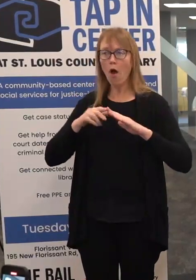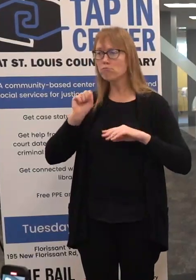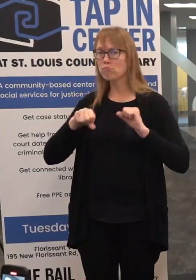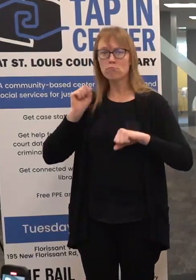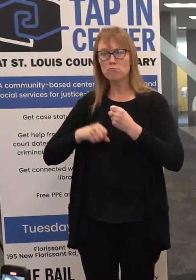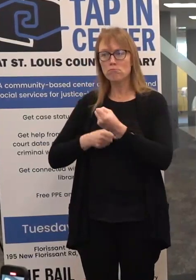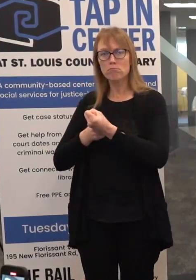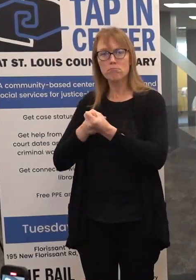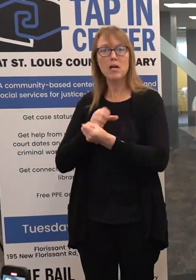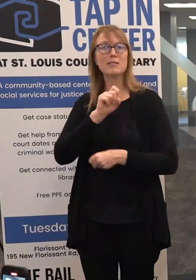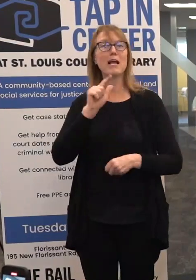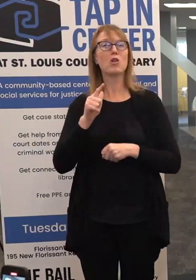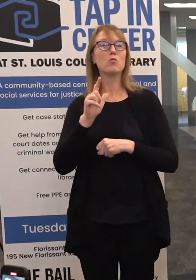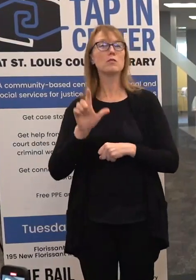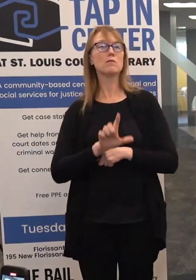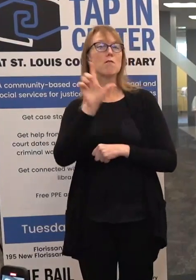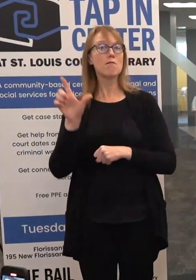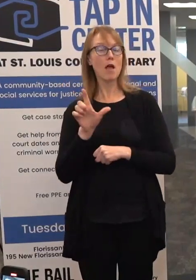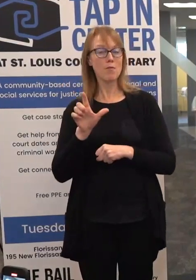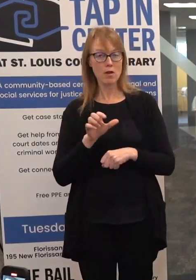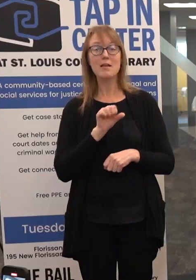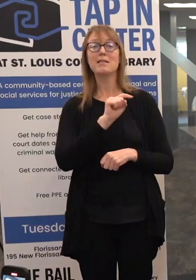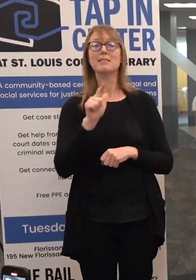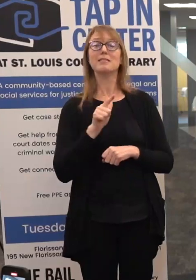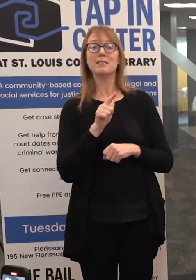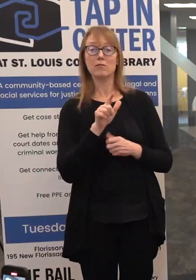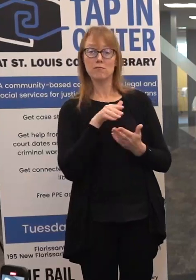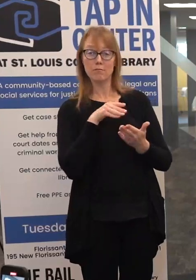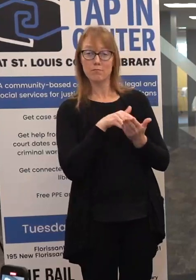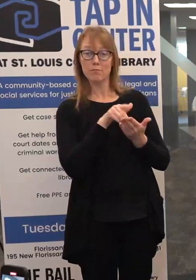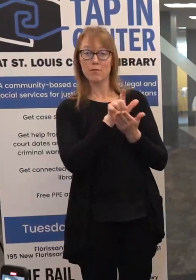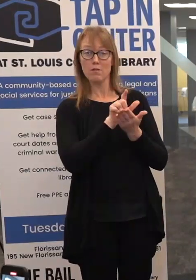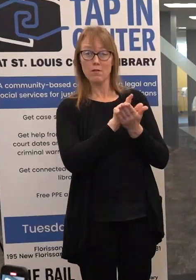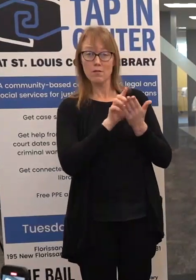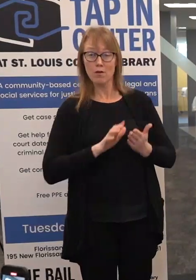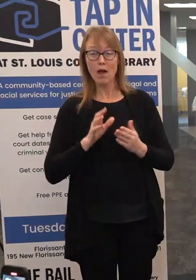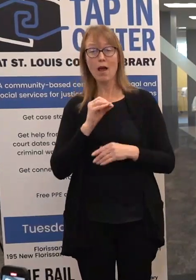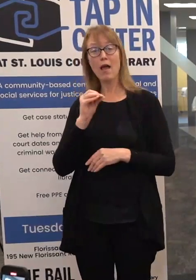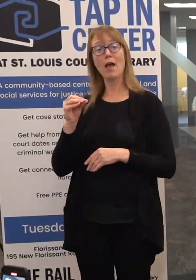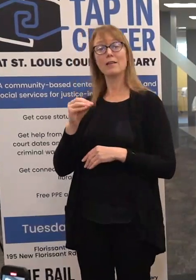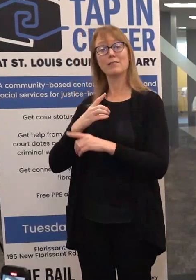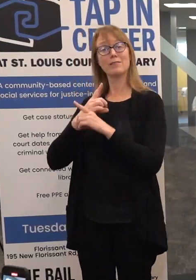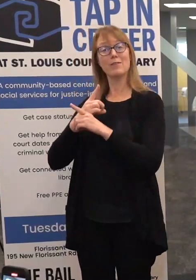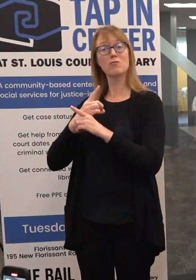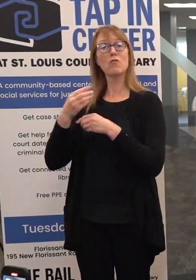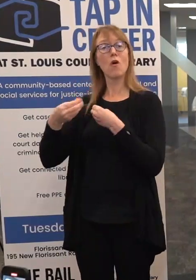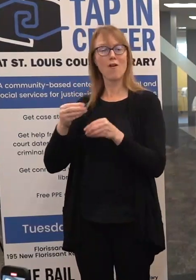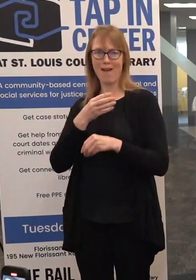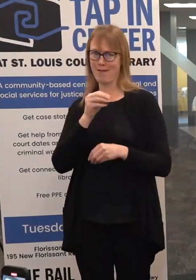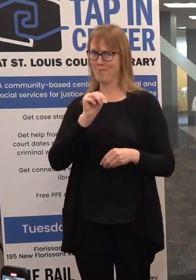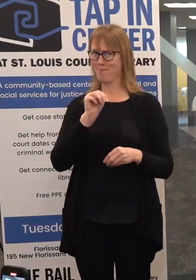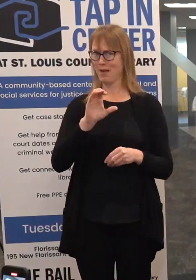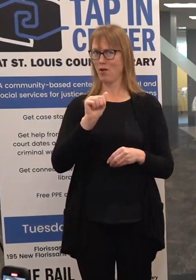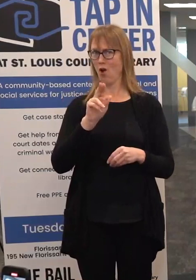County Library, St. Louis County Prosecutor Attorney's Office, and the Missouri State Public Defender's Office located in St. Louis County, as well as the MacArthur